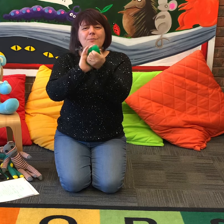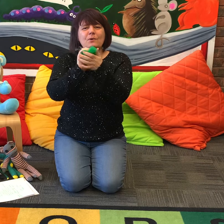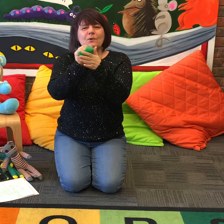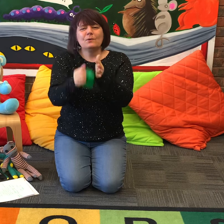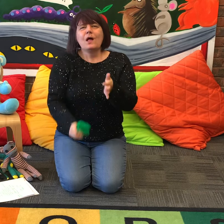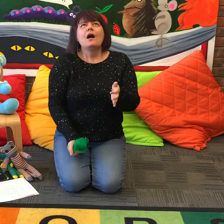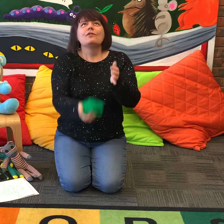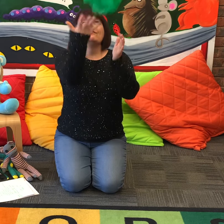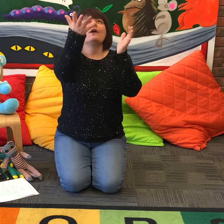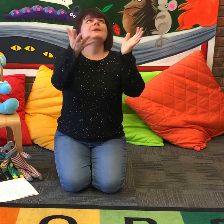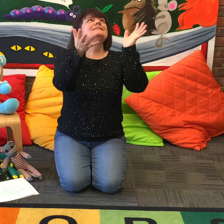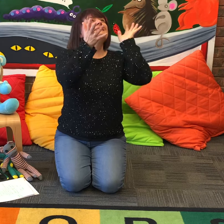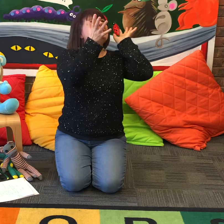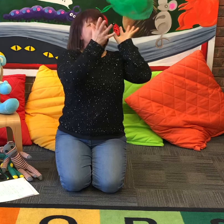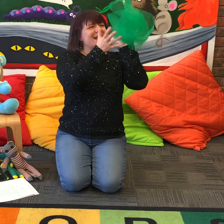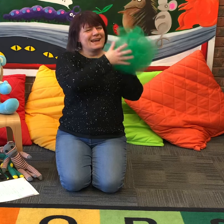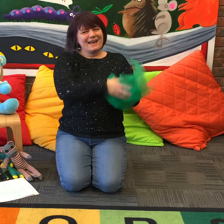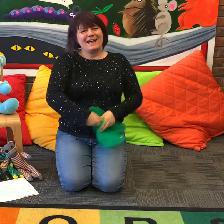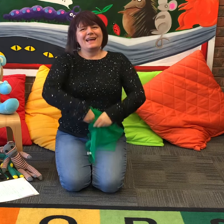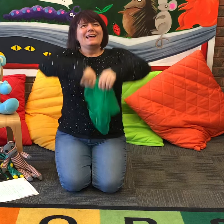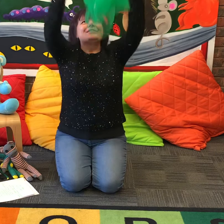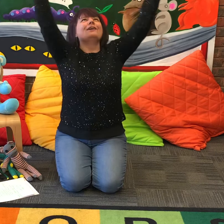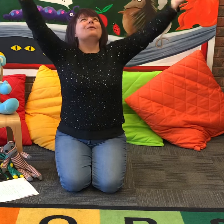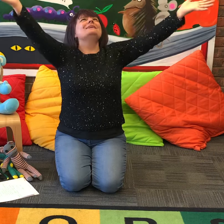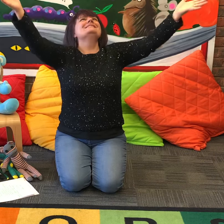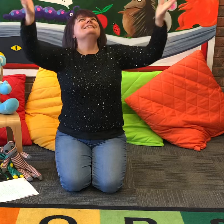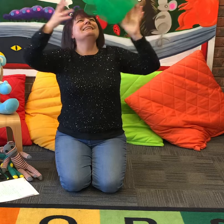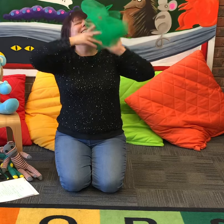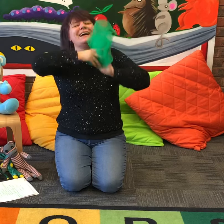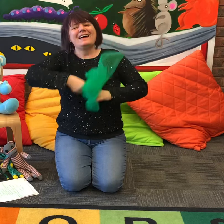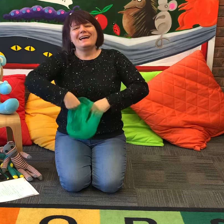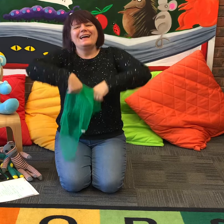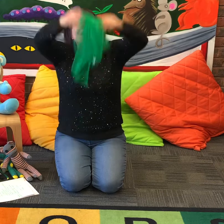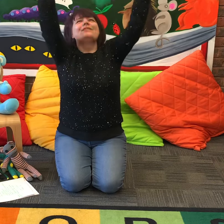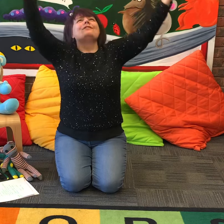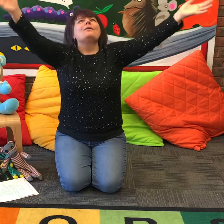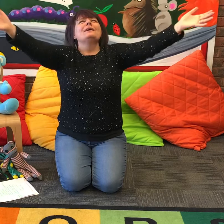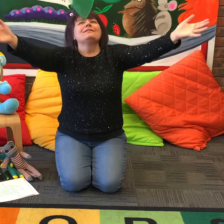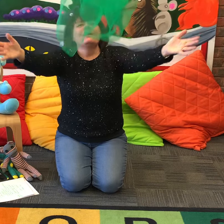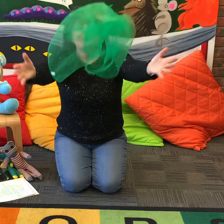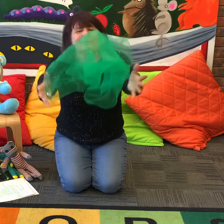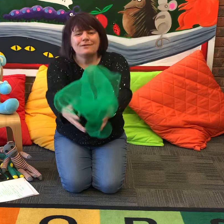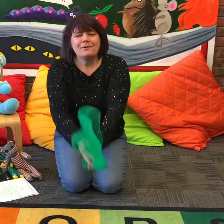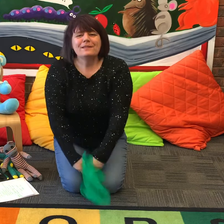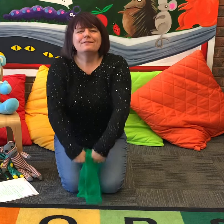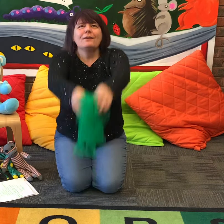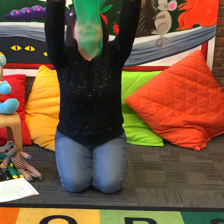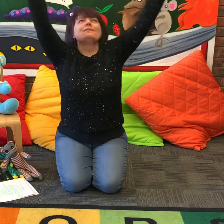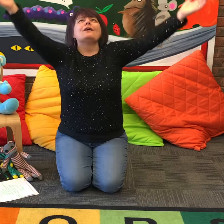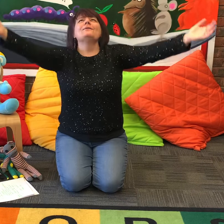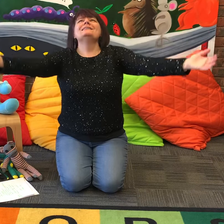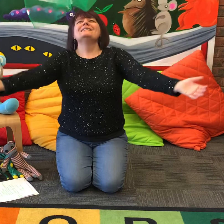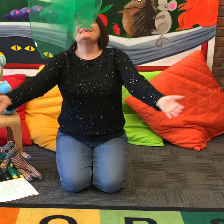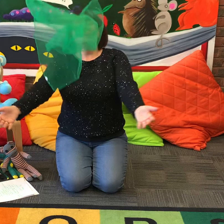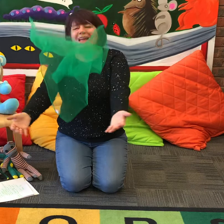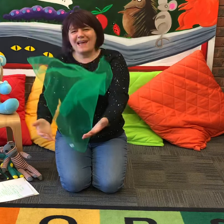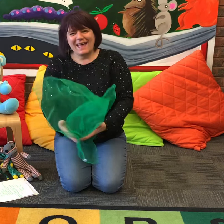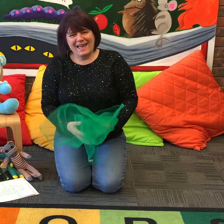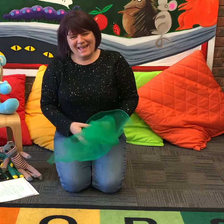ball. Throw it in the air, throw it in the air. Throw it, throw it, throw it, throw it, throw it in the air.